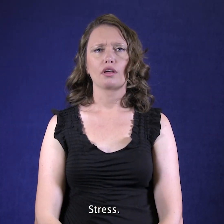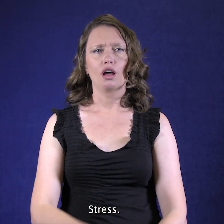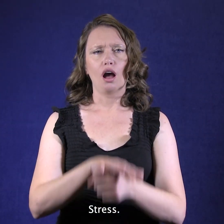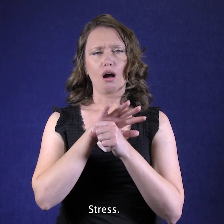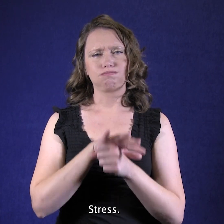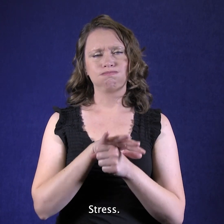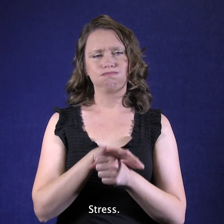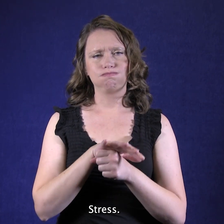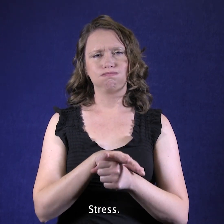Stress.